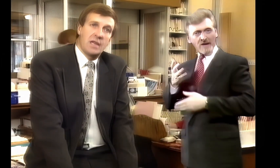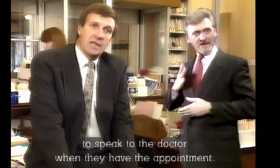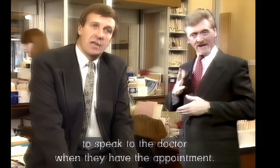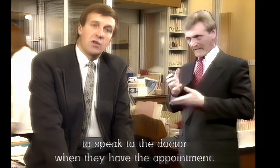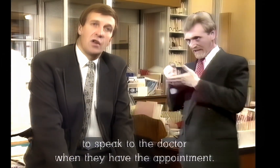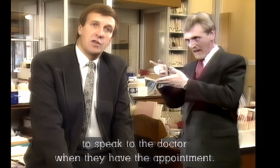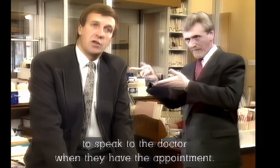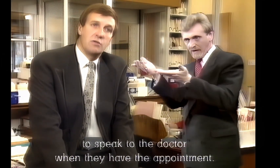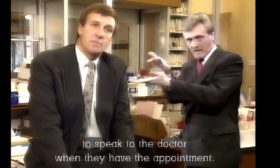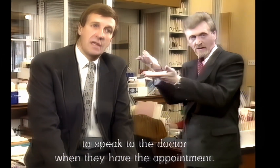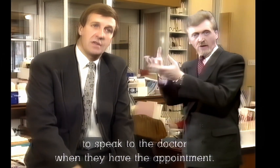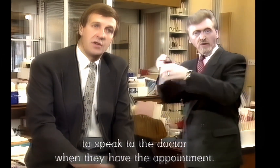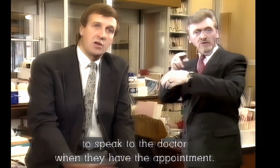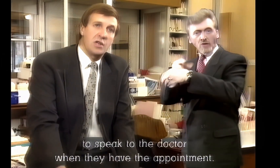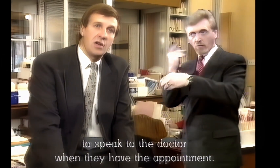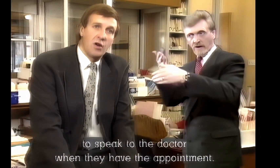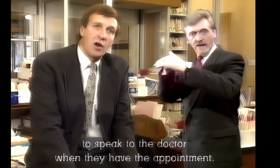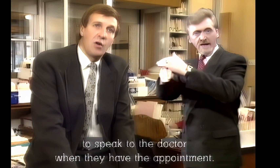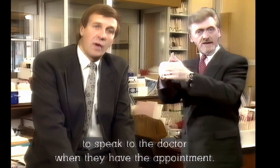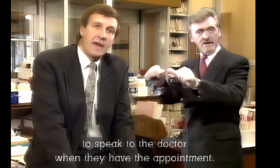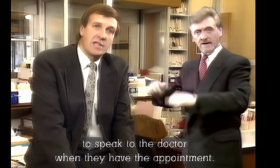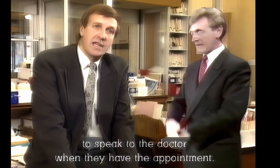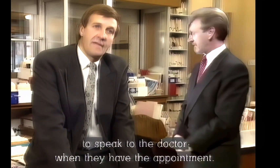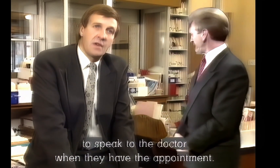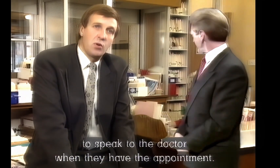needed to speak to the doctor when they actually have the appointment.